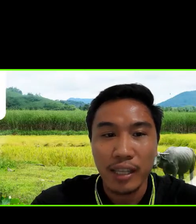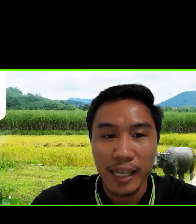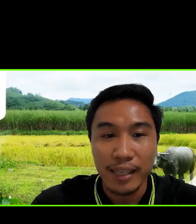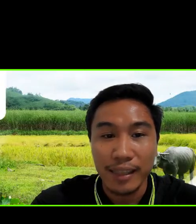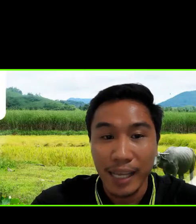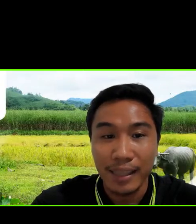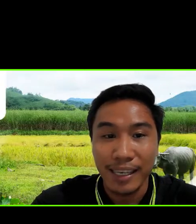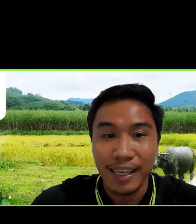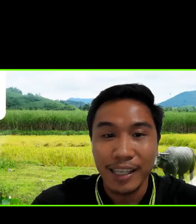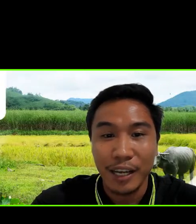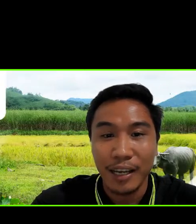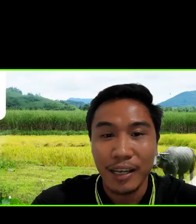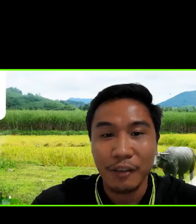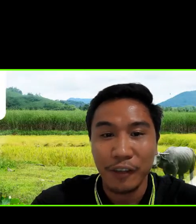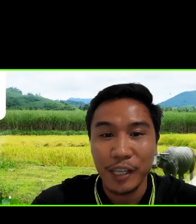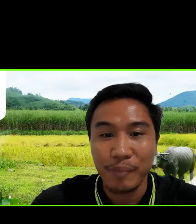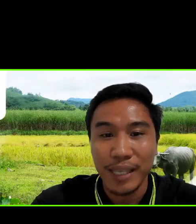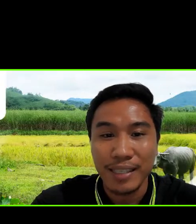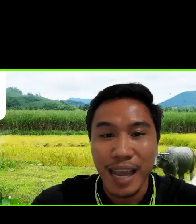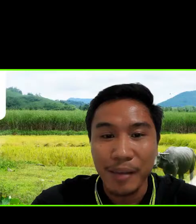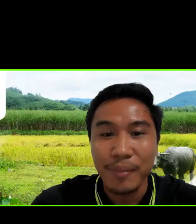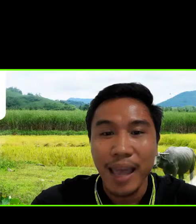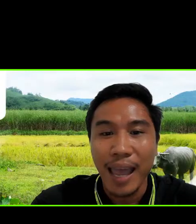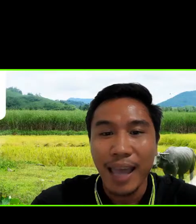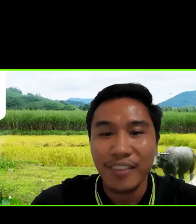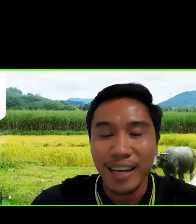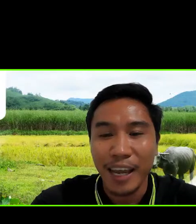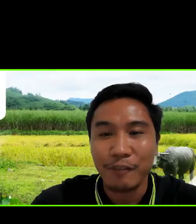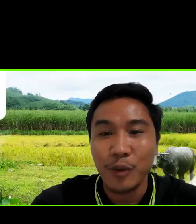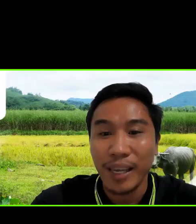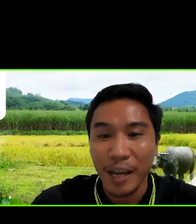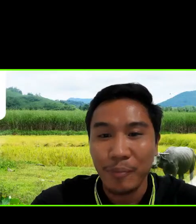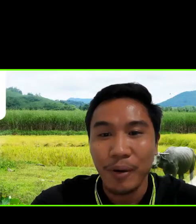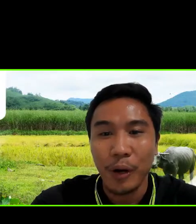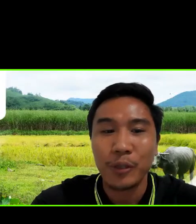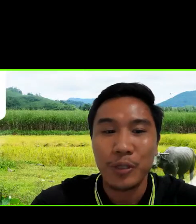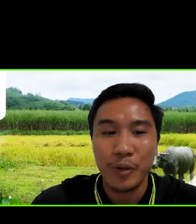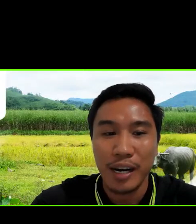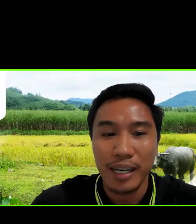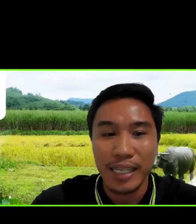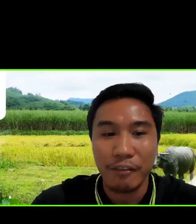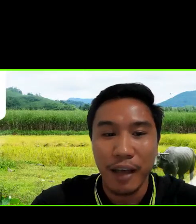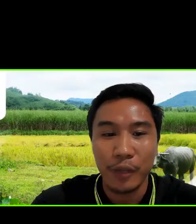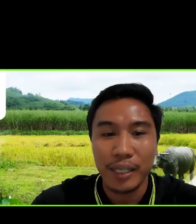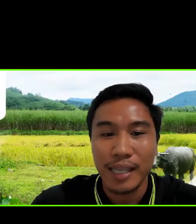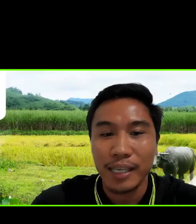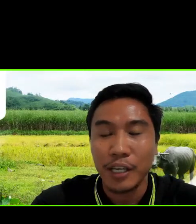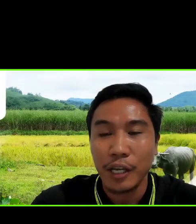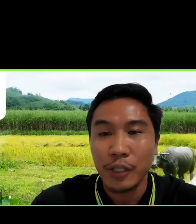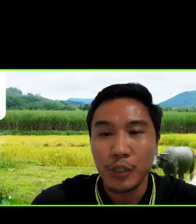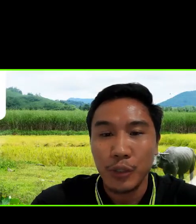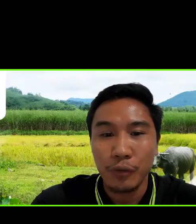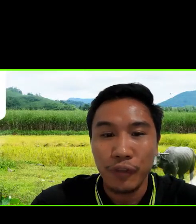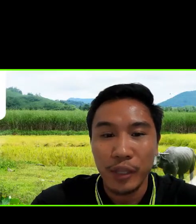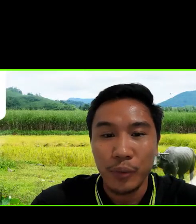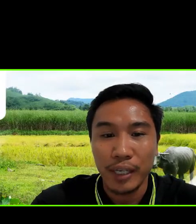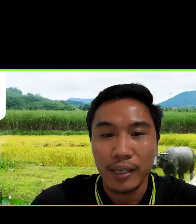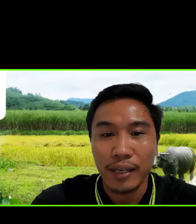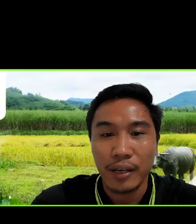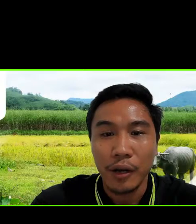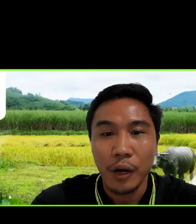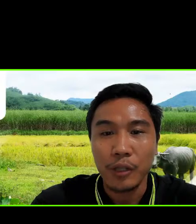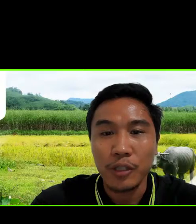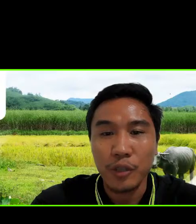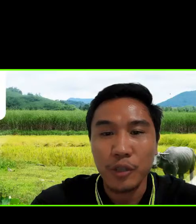were done late at night in the Philippine time, and then I have to wake up also early the following day to do field